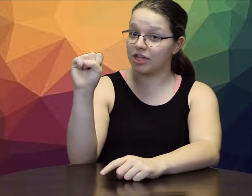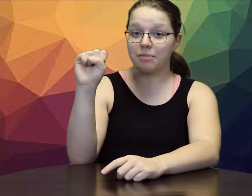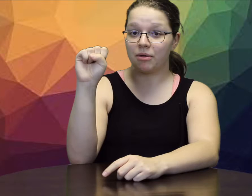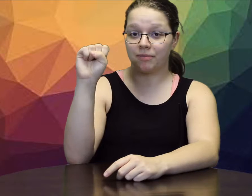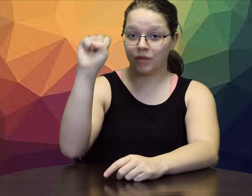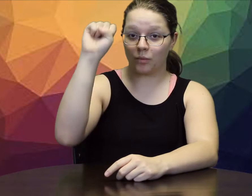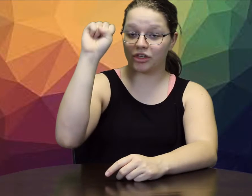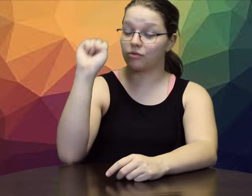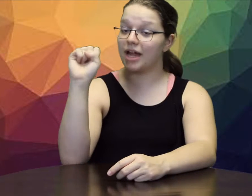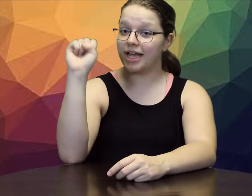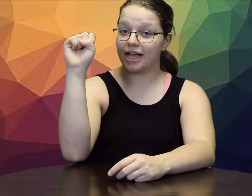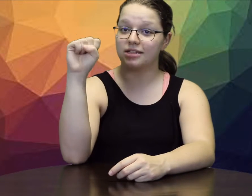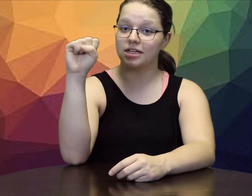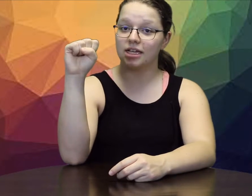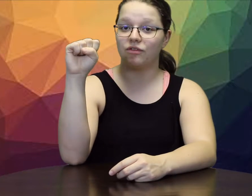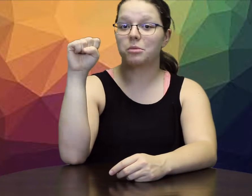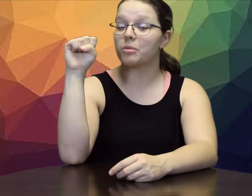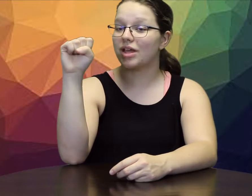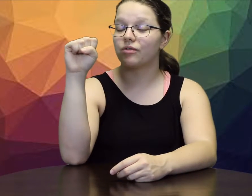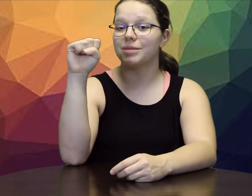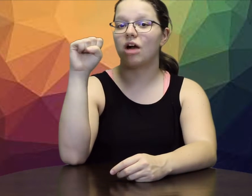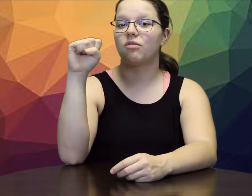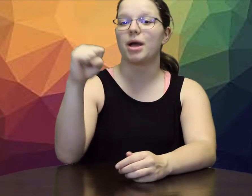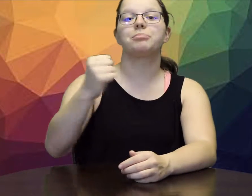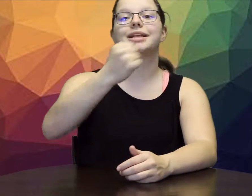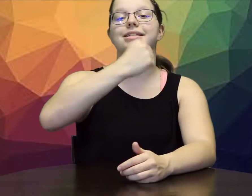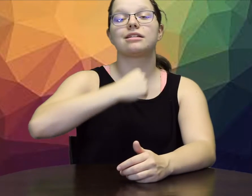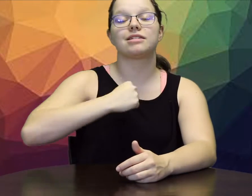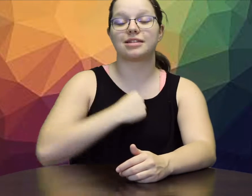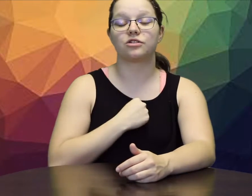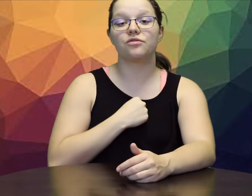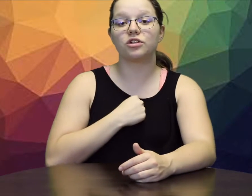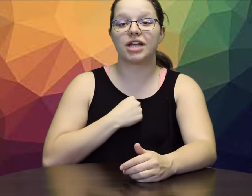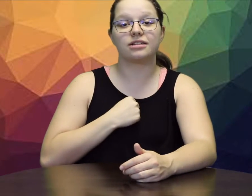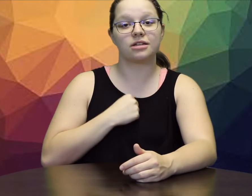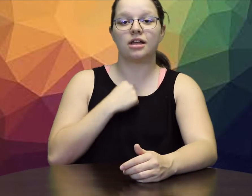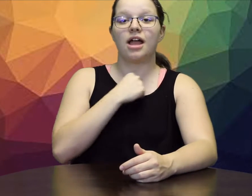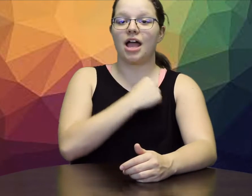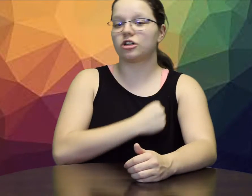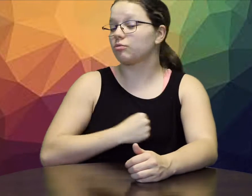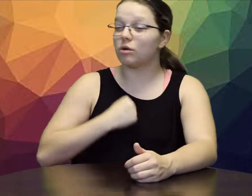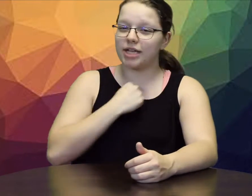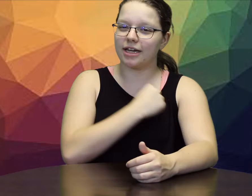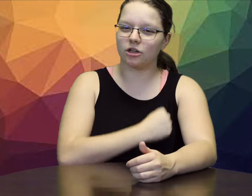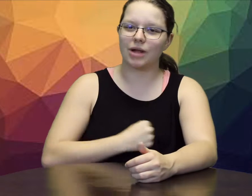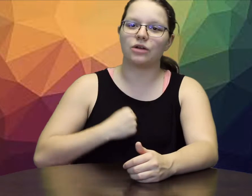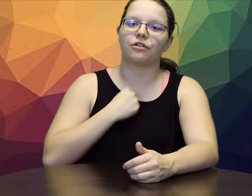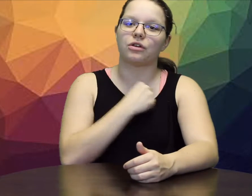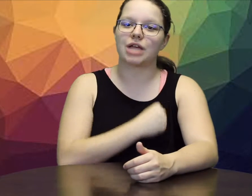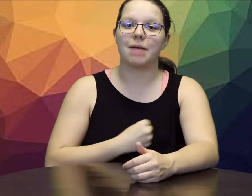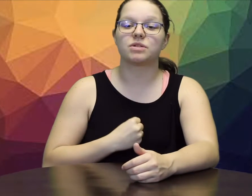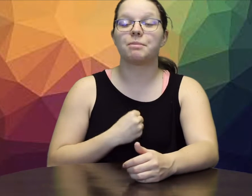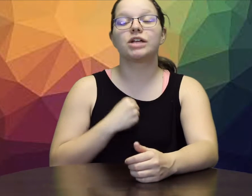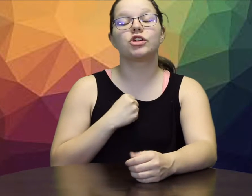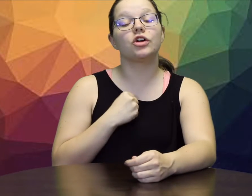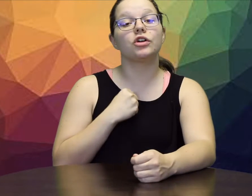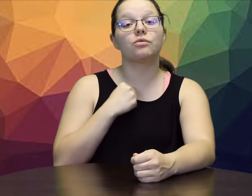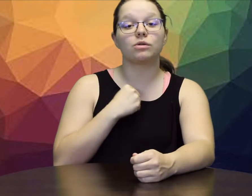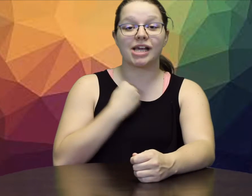shape with your right hand. If you remember that from the alphabet, place it in the center of your chest and just rotate it around a few times. Make sure your